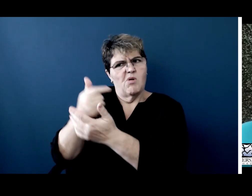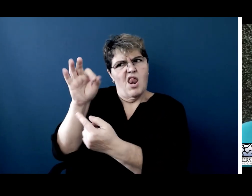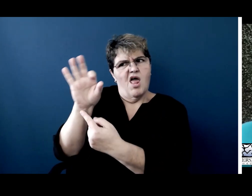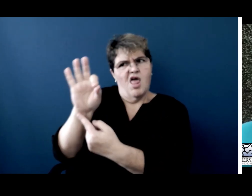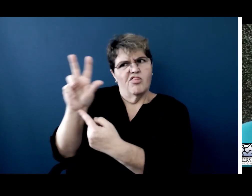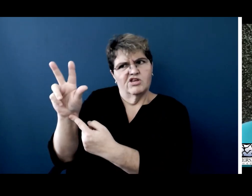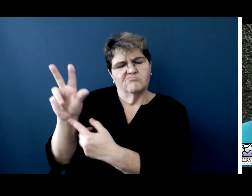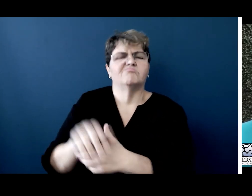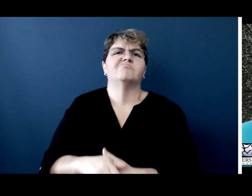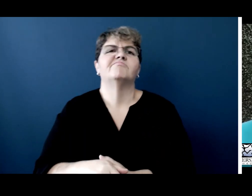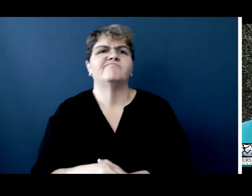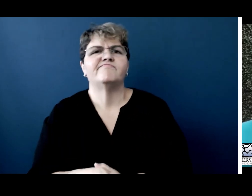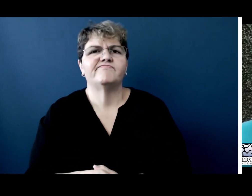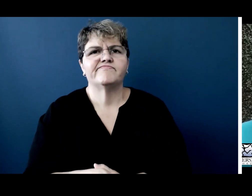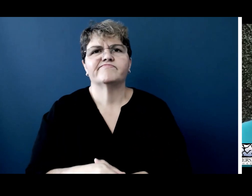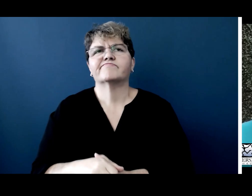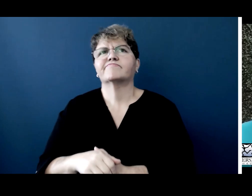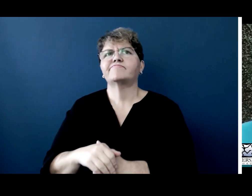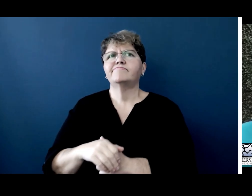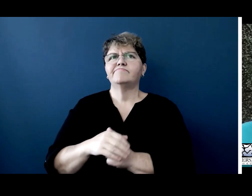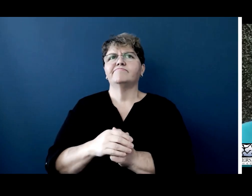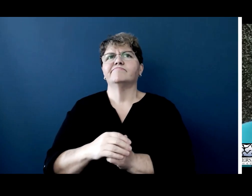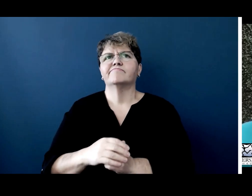class to graduate. Okay. And we had